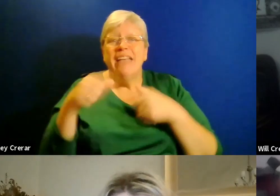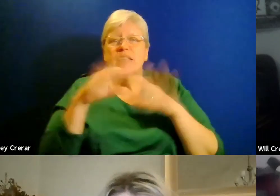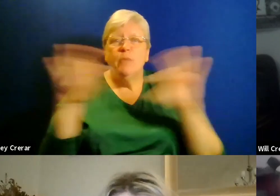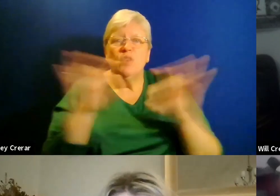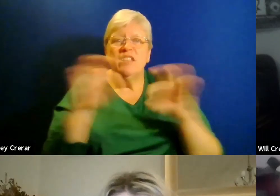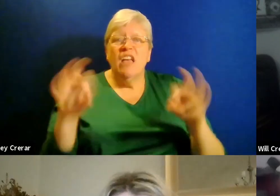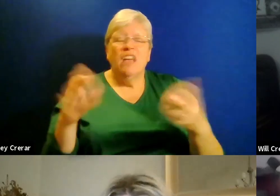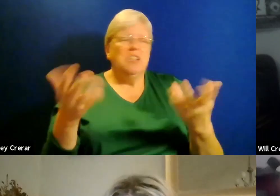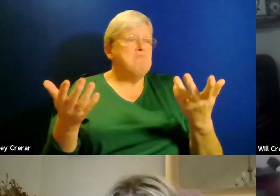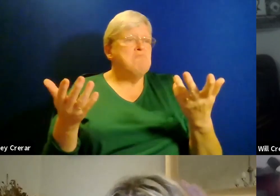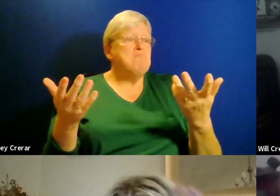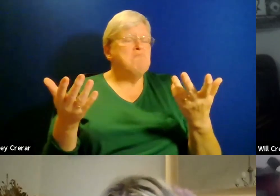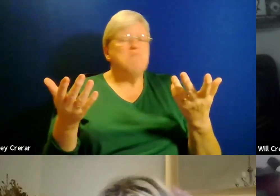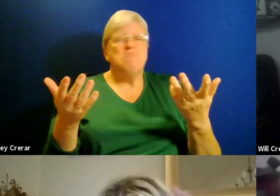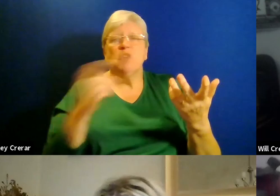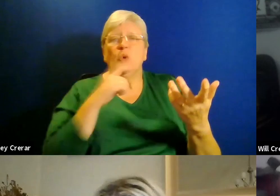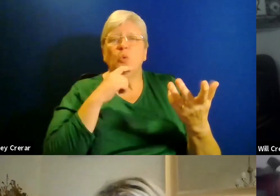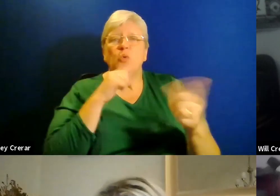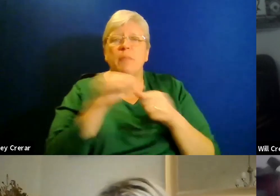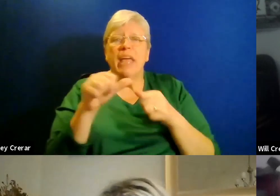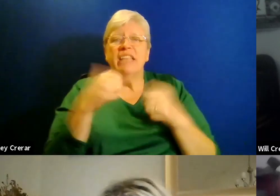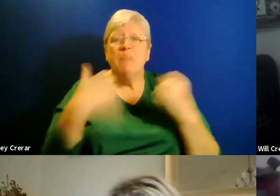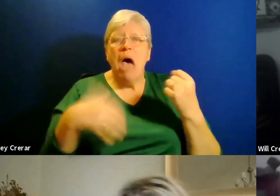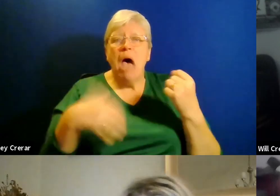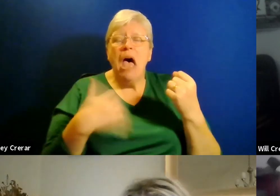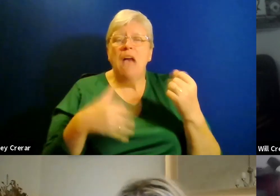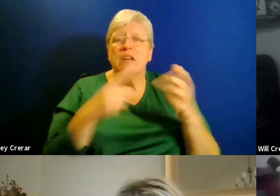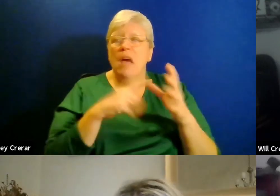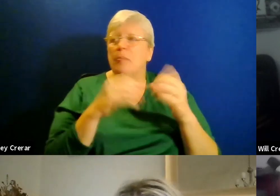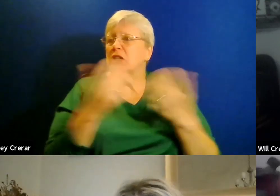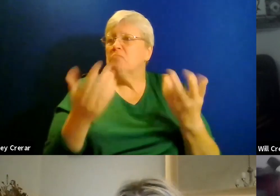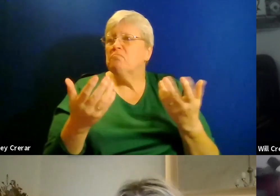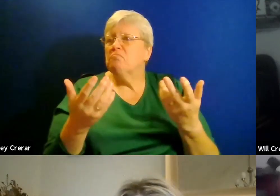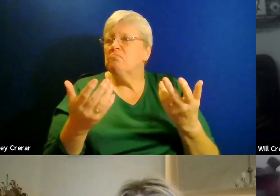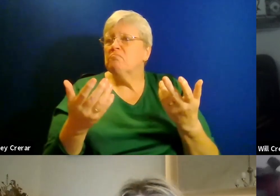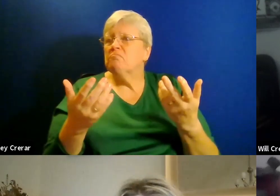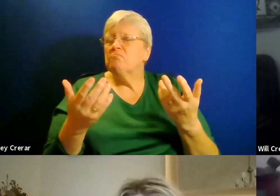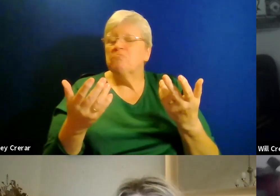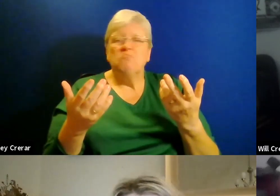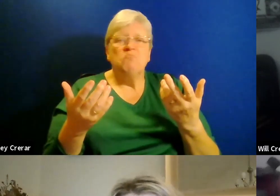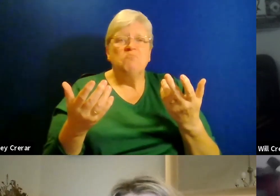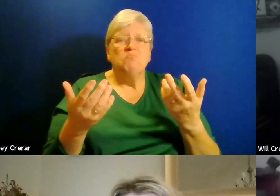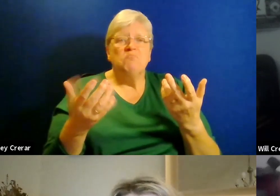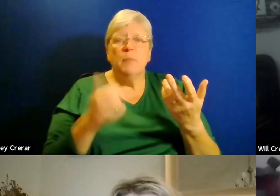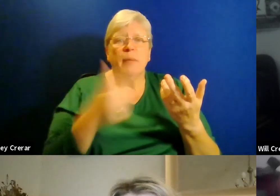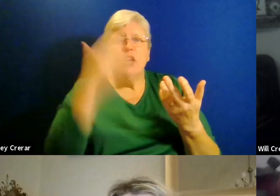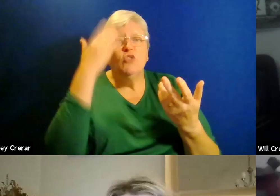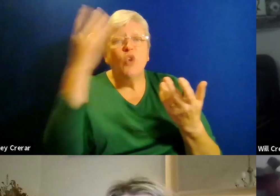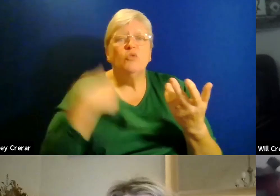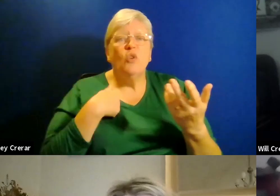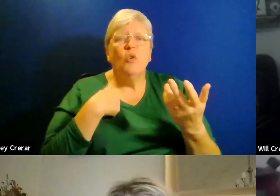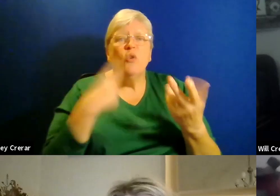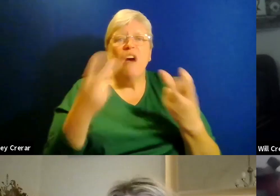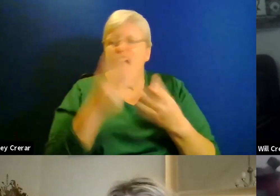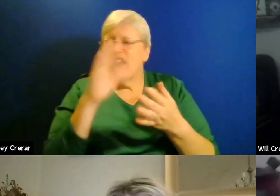not know like who the best sort of bands are that are out there that are operating in Aberdeen just now. You might not know, other than the